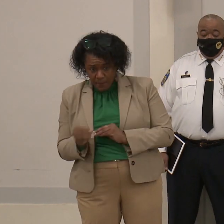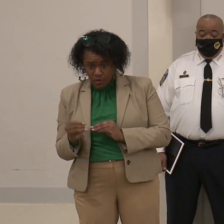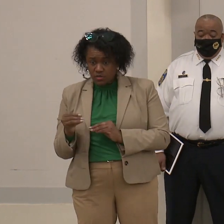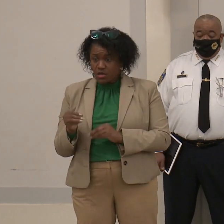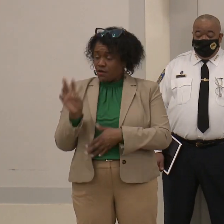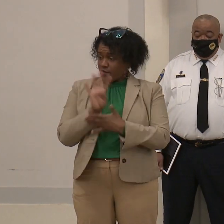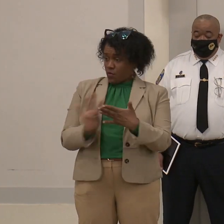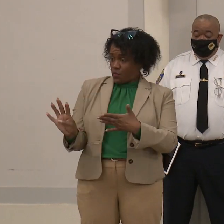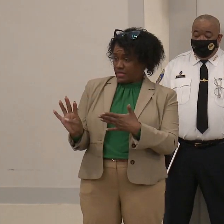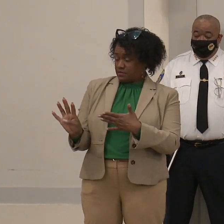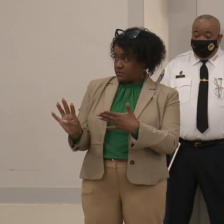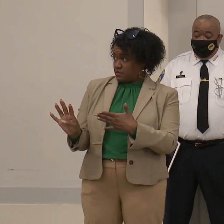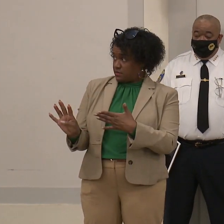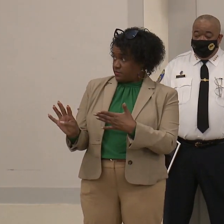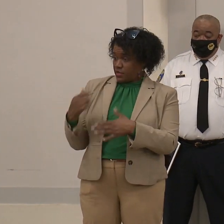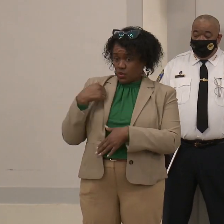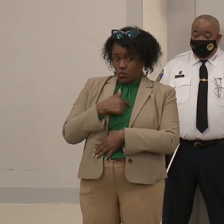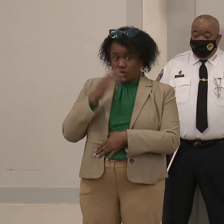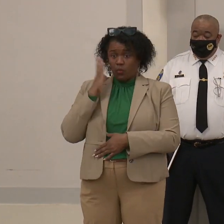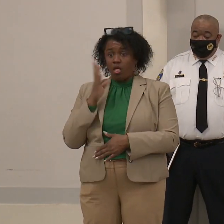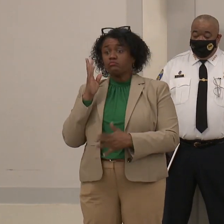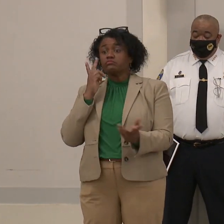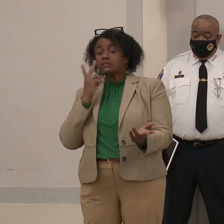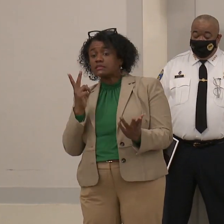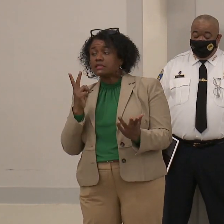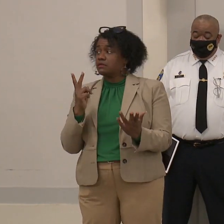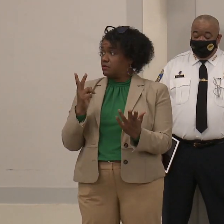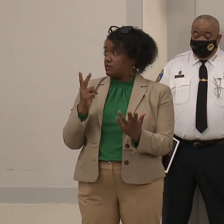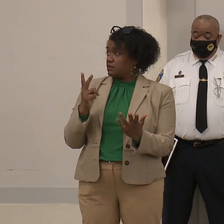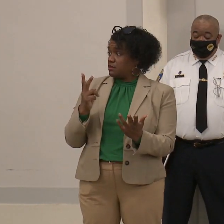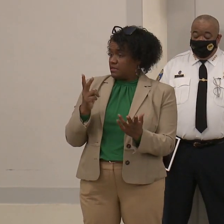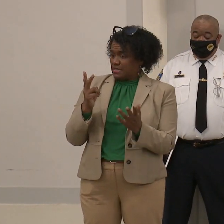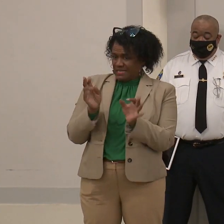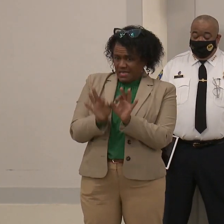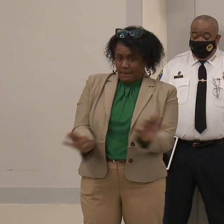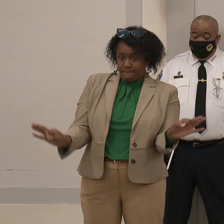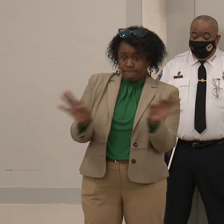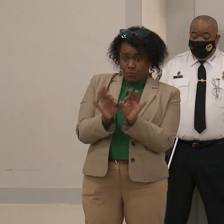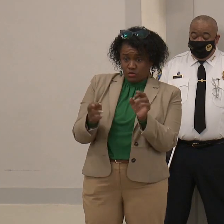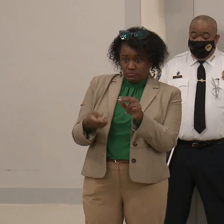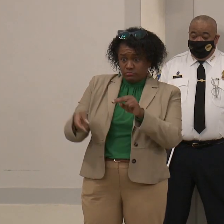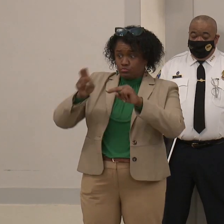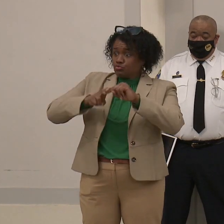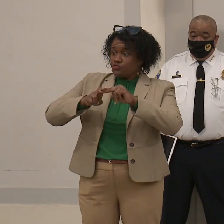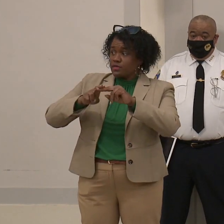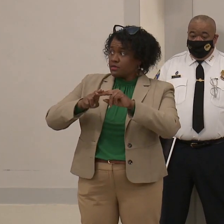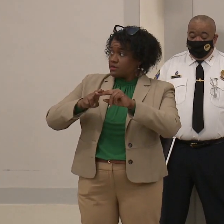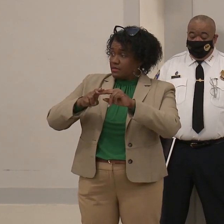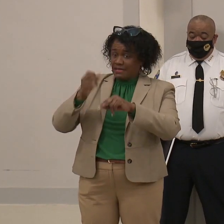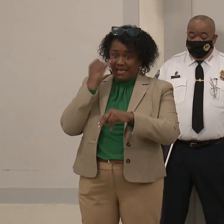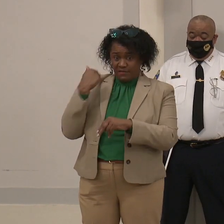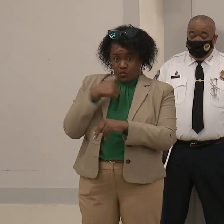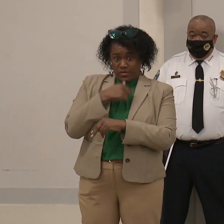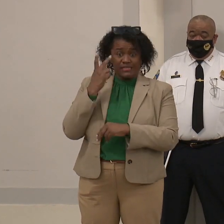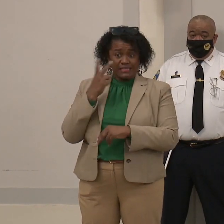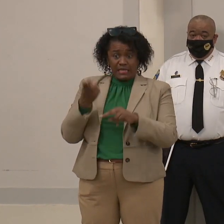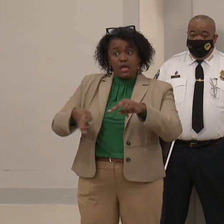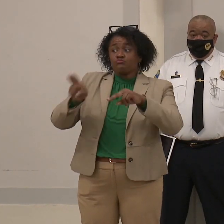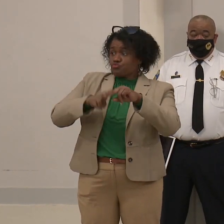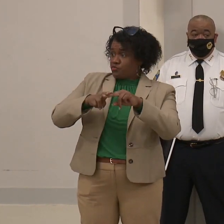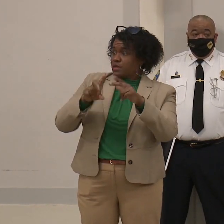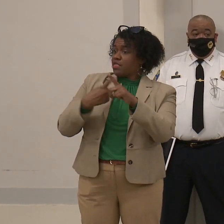4 weeks, and as you saw, we saw significant improvement, and when we saw significant improvement,